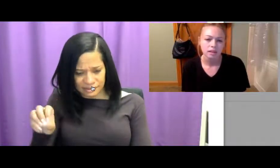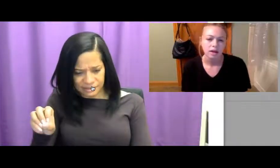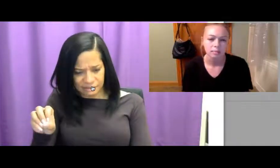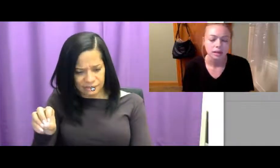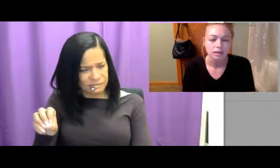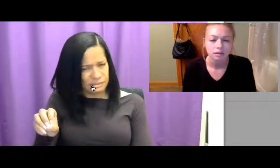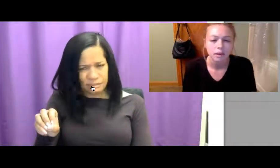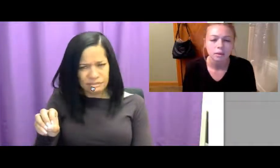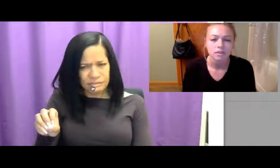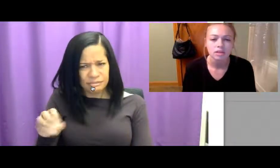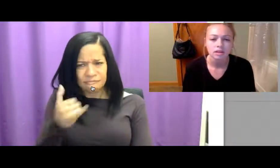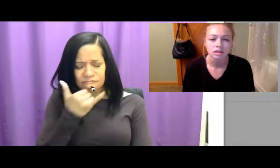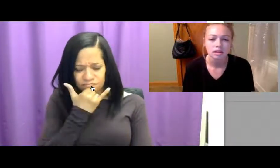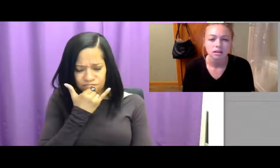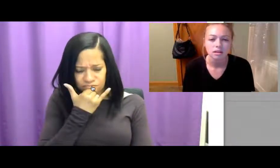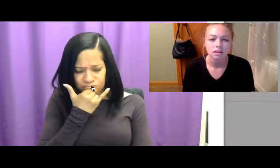monthly